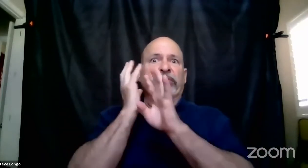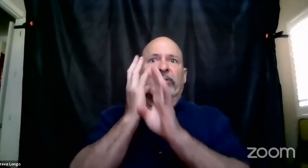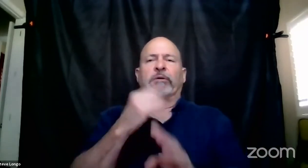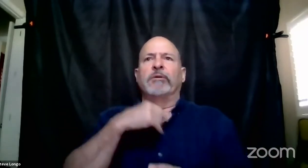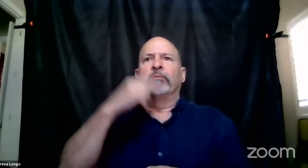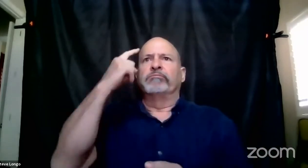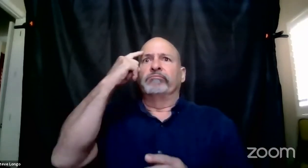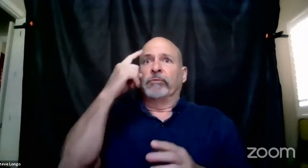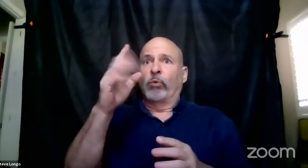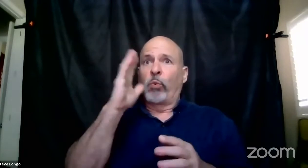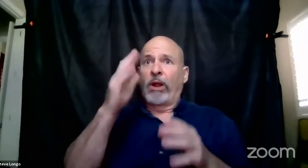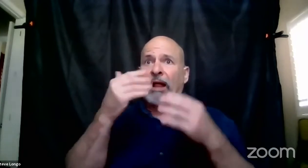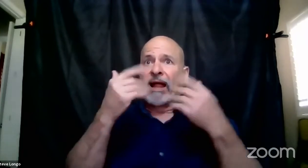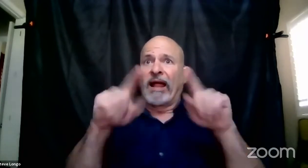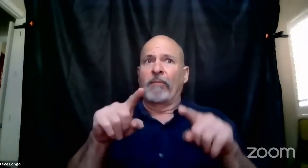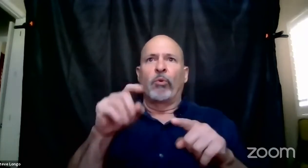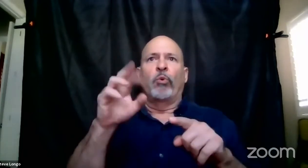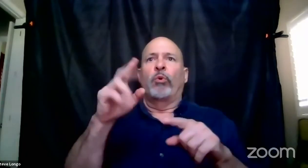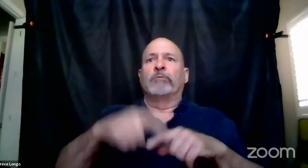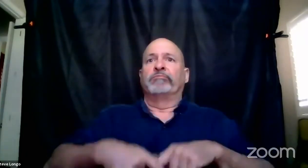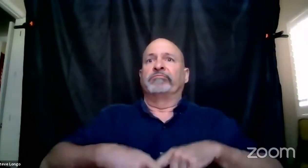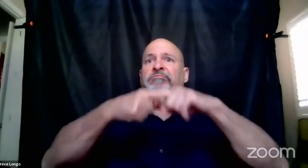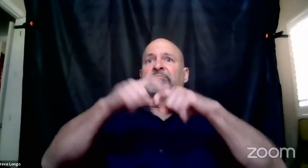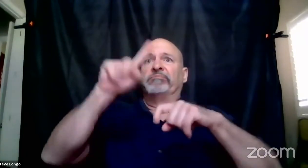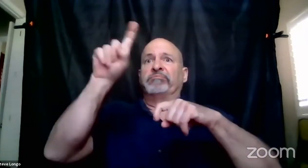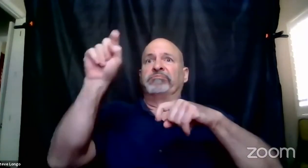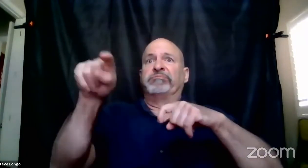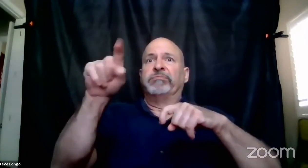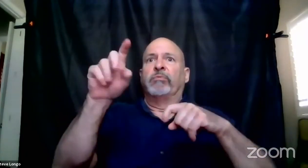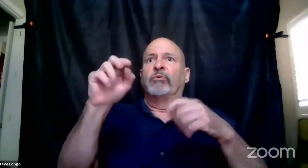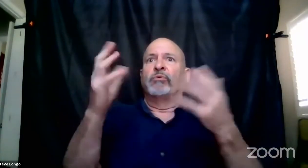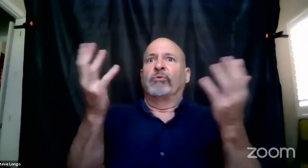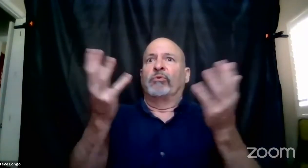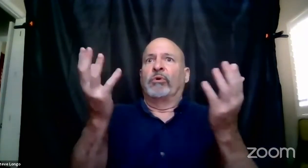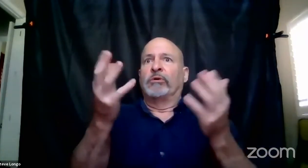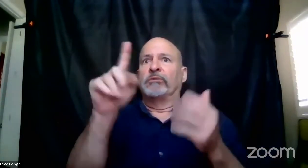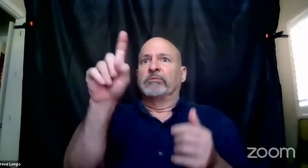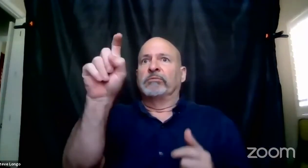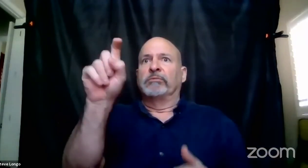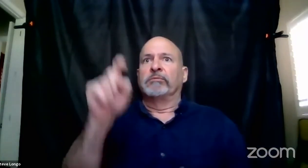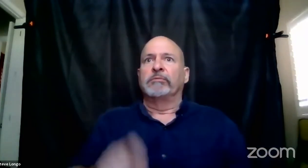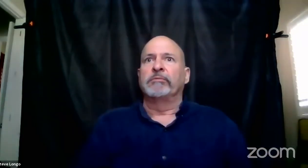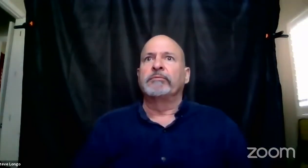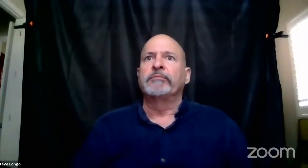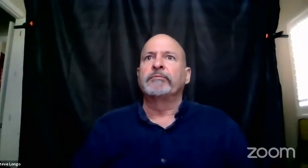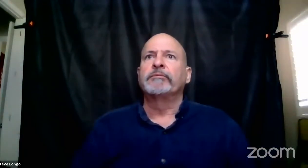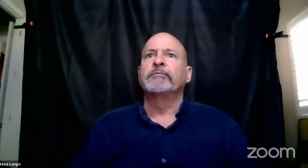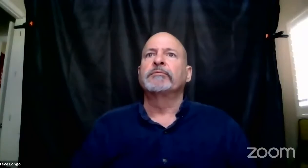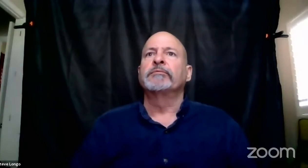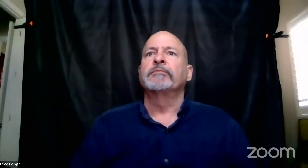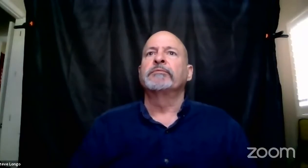its attendance, having hundreds of people there. Is that something that will likely be put on hold?